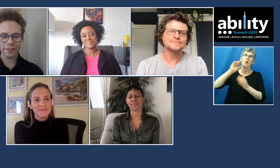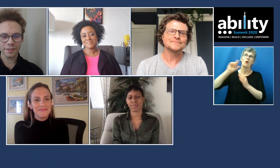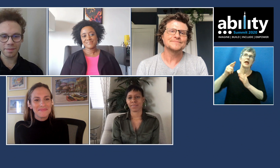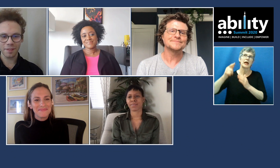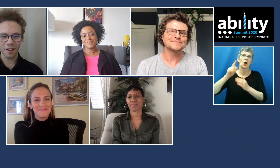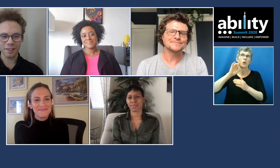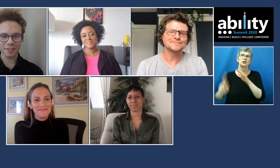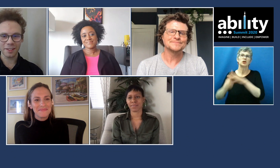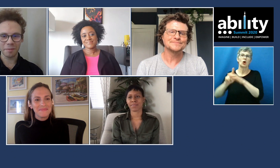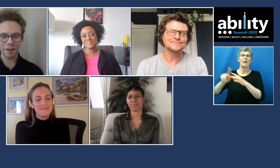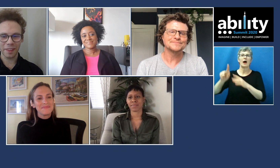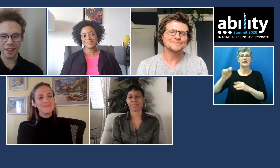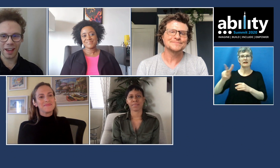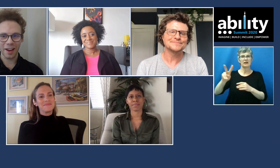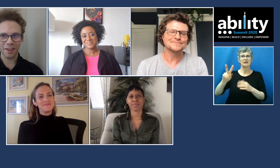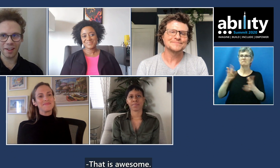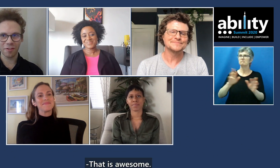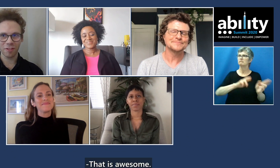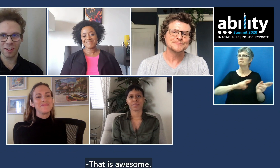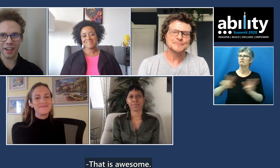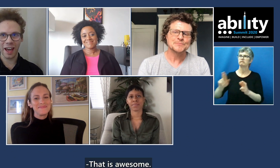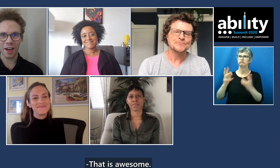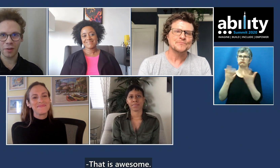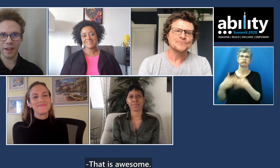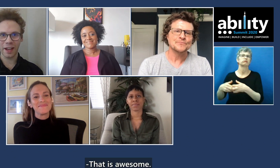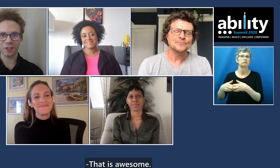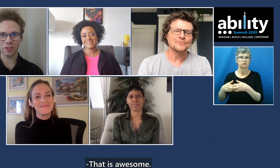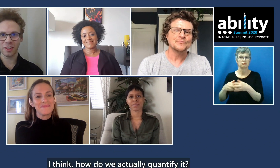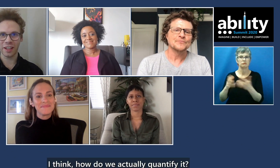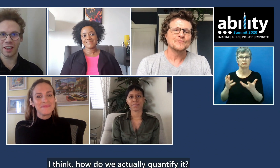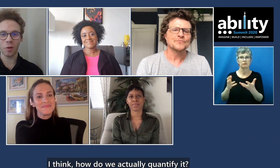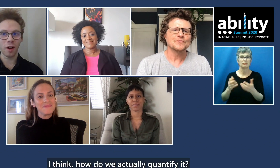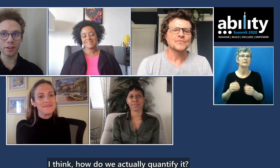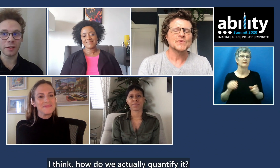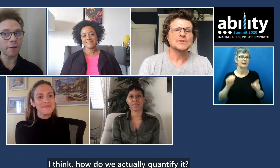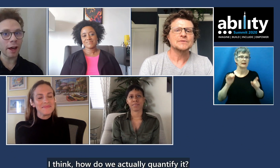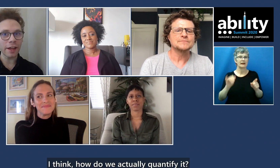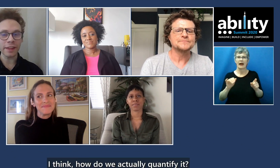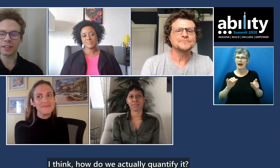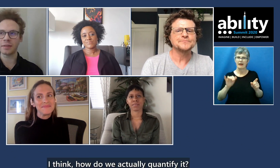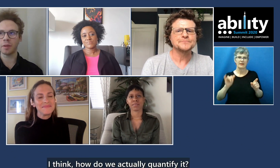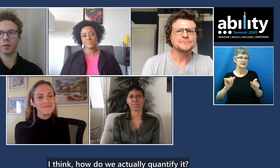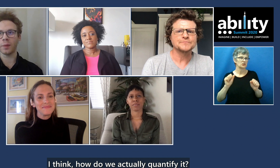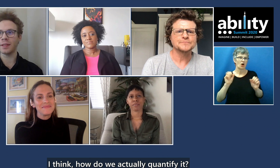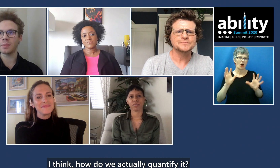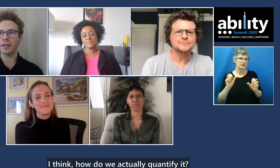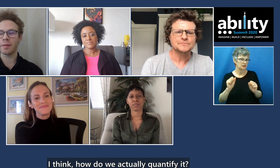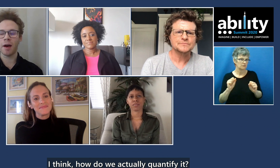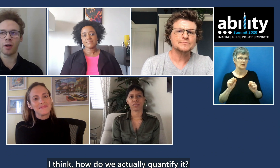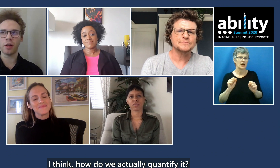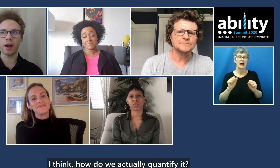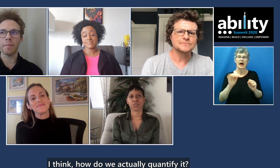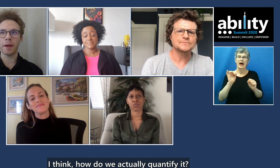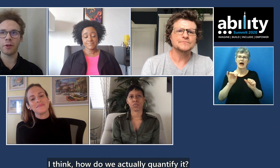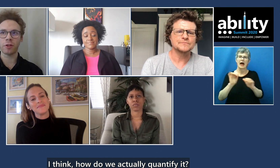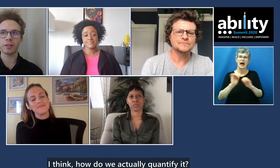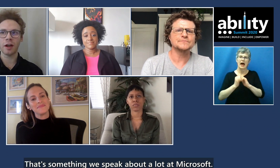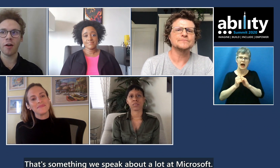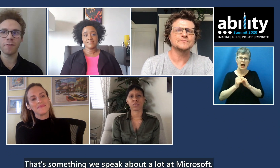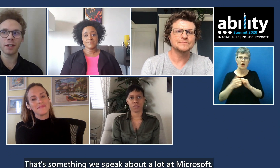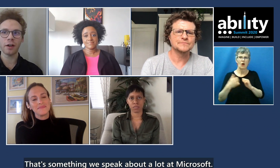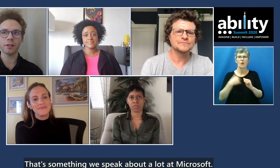That is awesome. I think how do we actually quantify it? That's something we speak about a lot